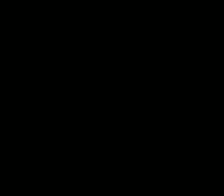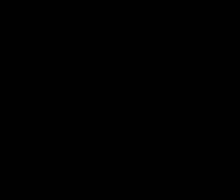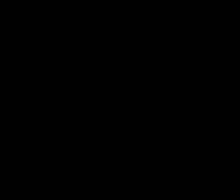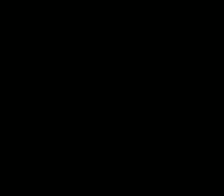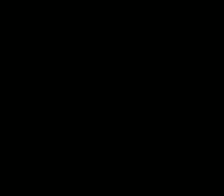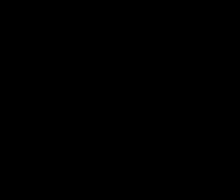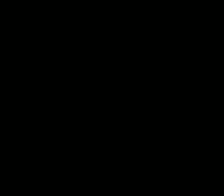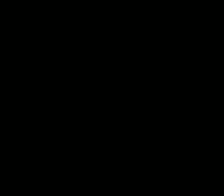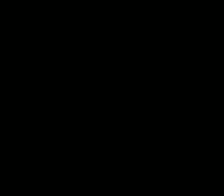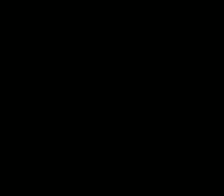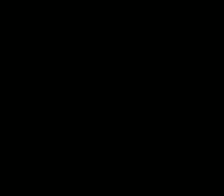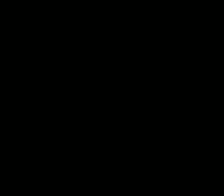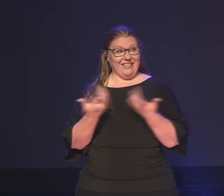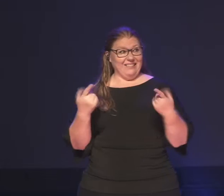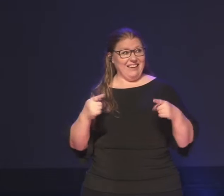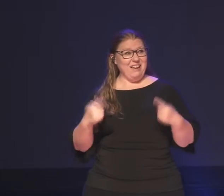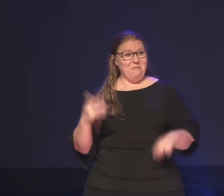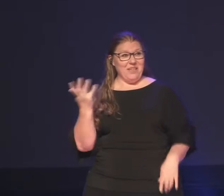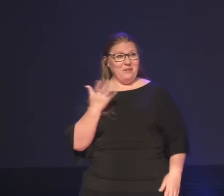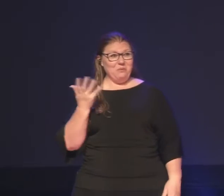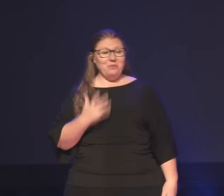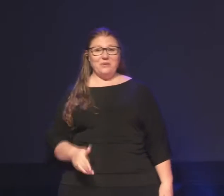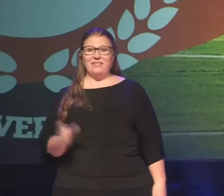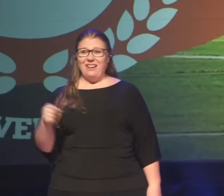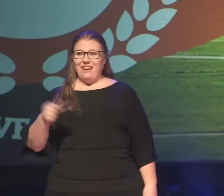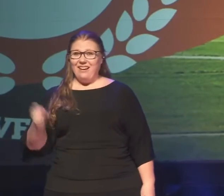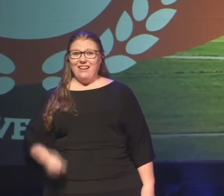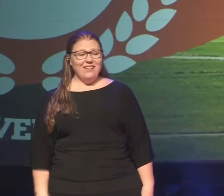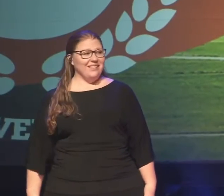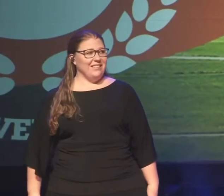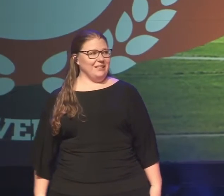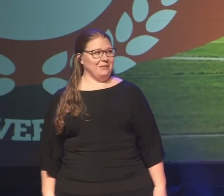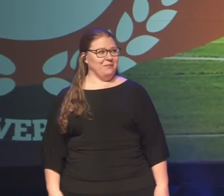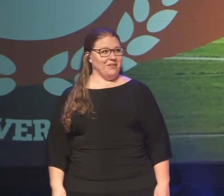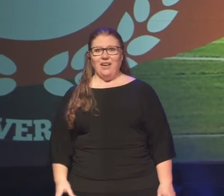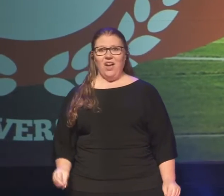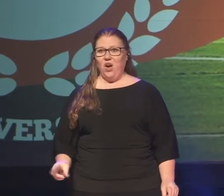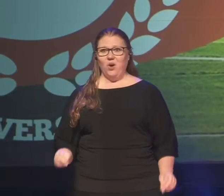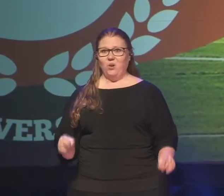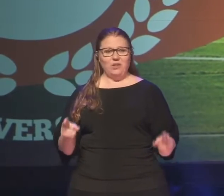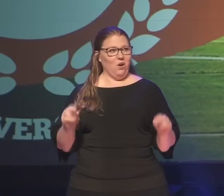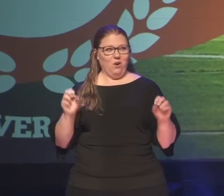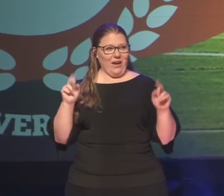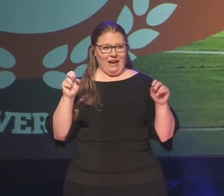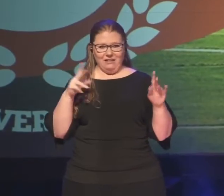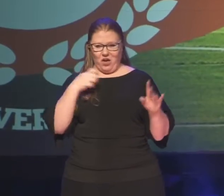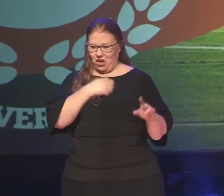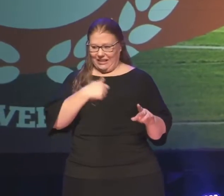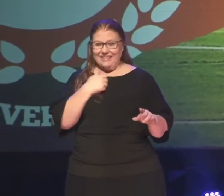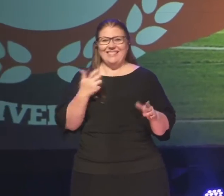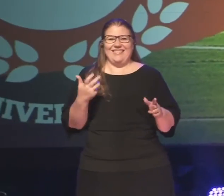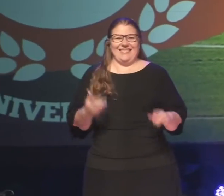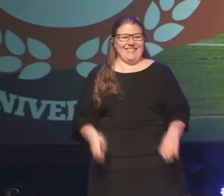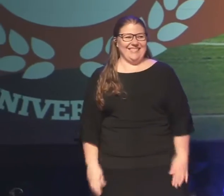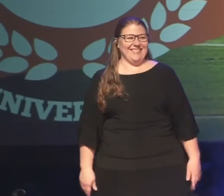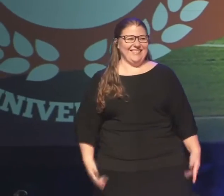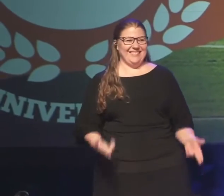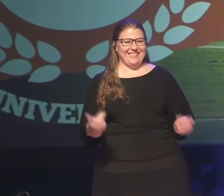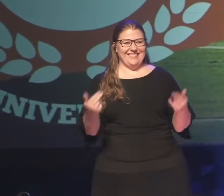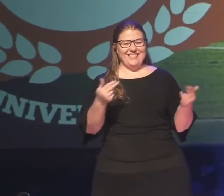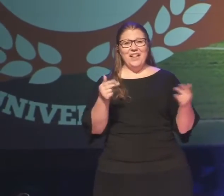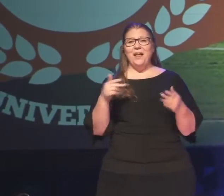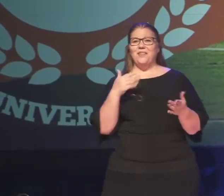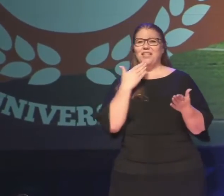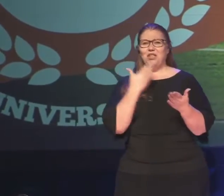Good morning. Exciting stuff. Yeah. No, okay, guess not. Sorry, I don't know. It's good.